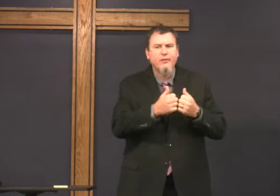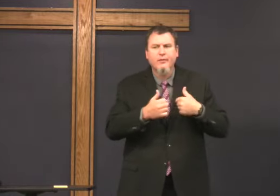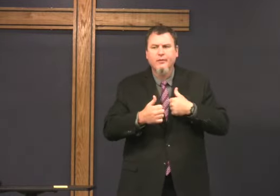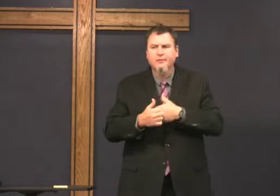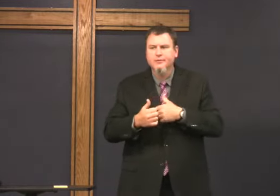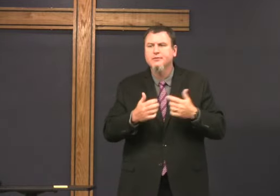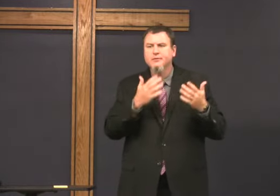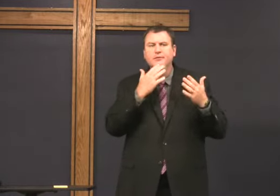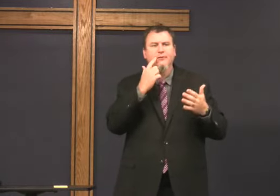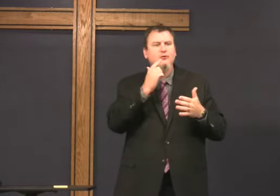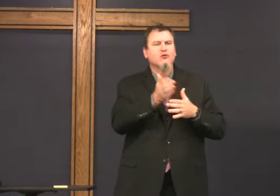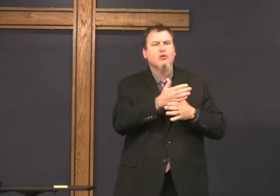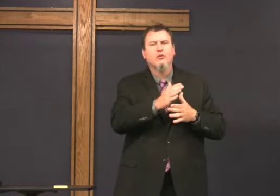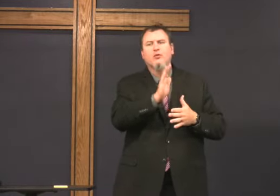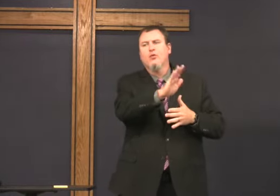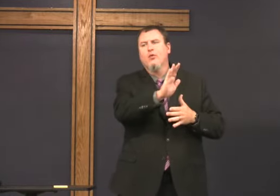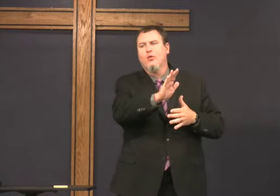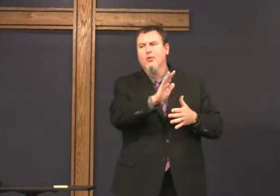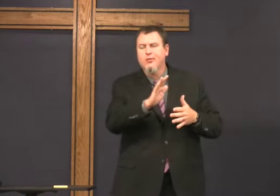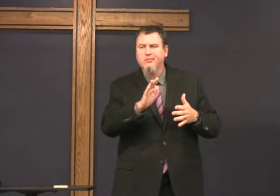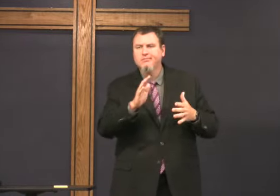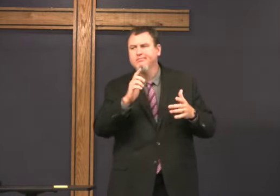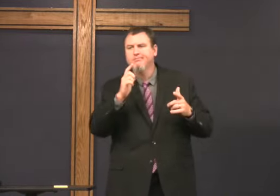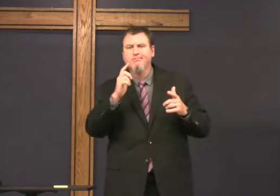Thank you so much for sharing with us your